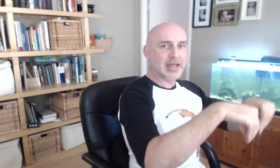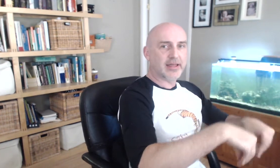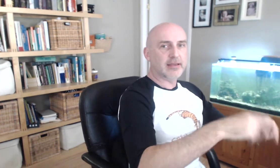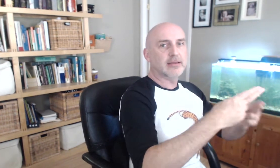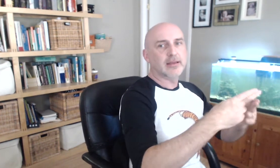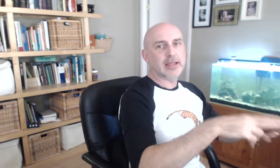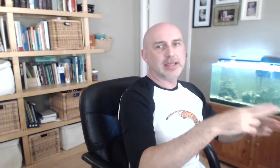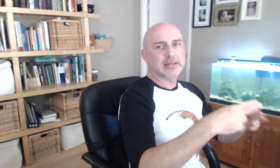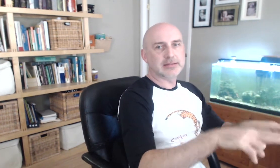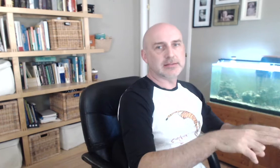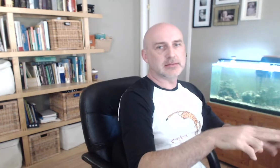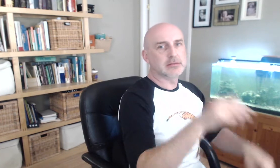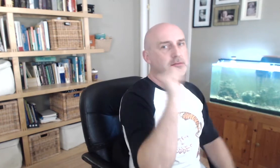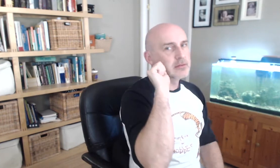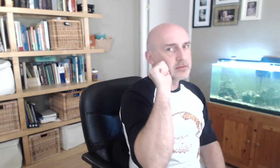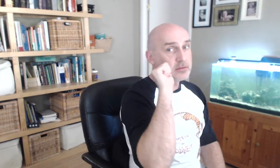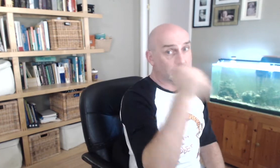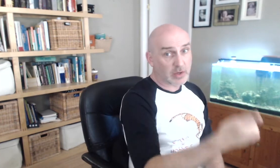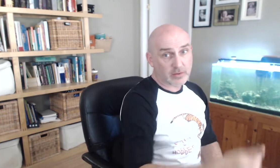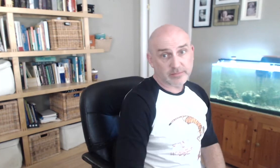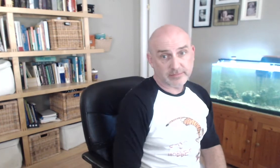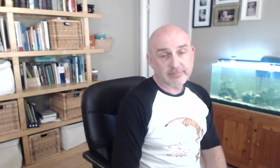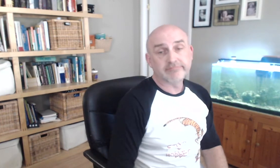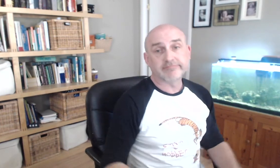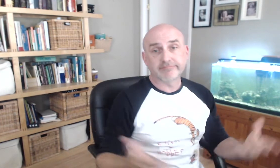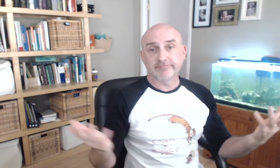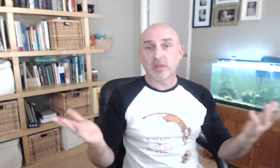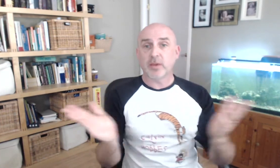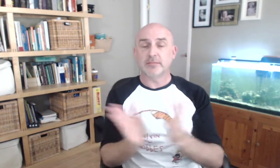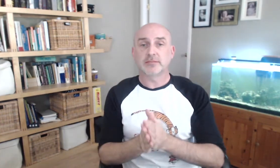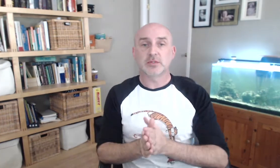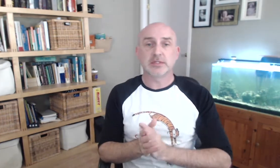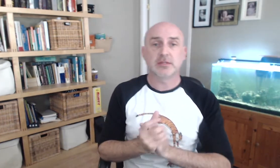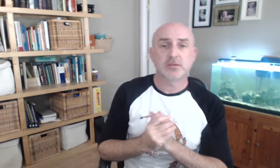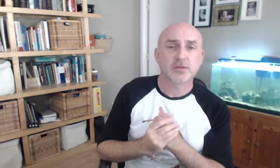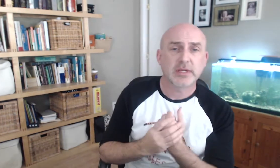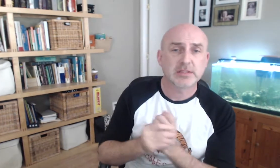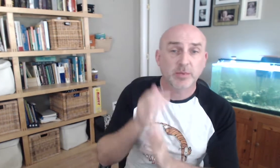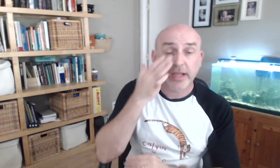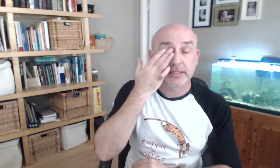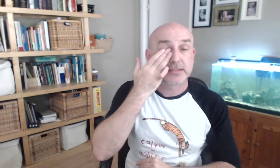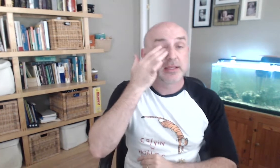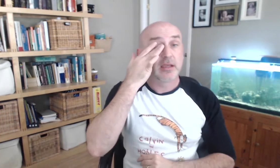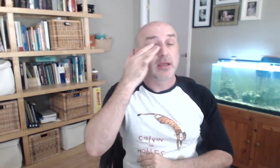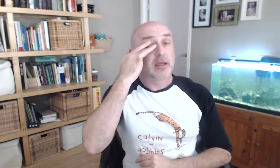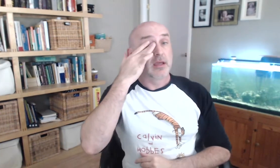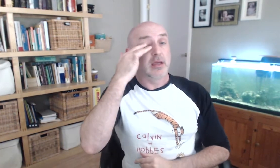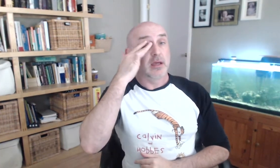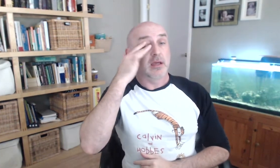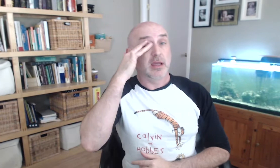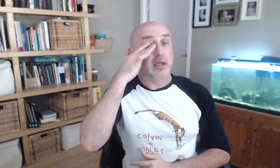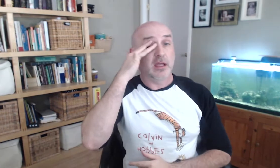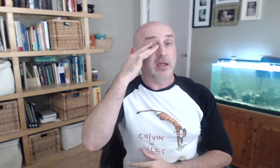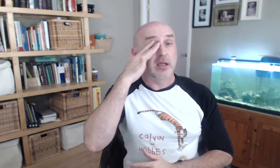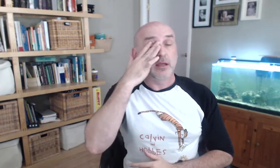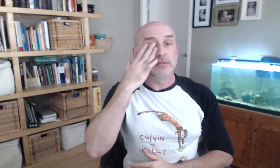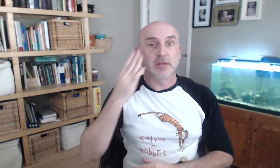dye eggs tomorrow. All right, good sentence for you guys to practice. I have something in my